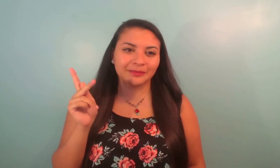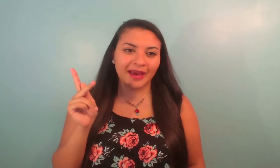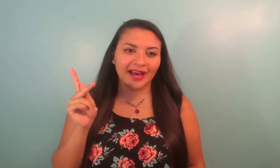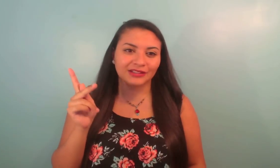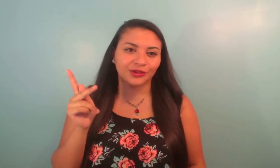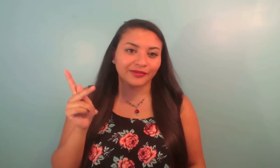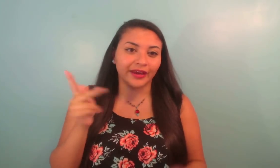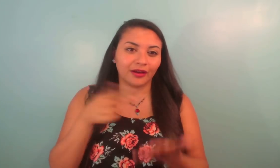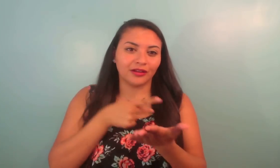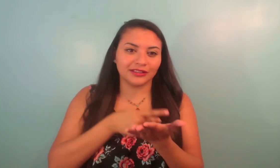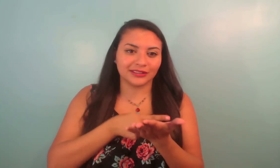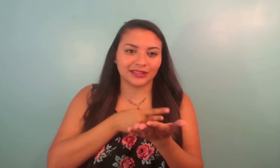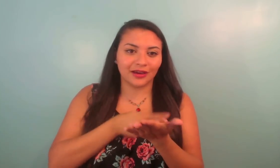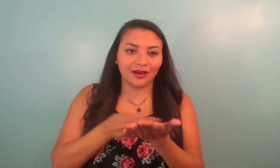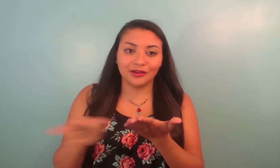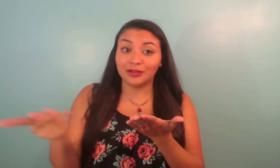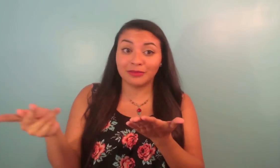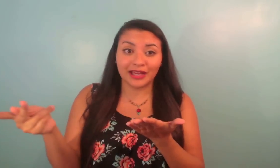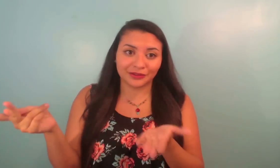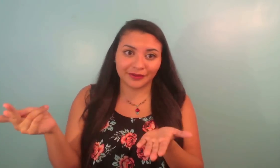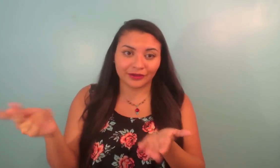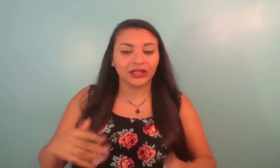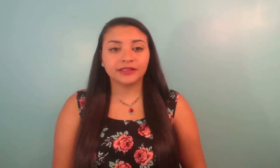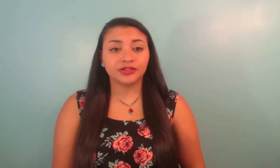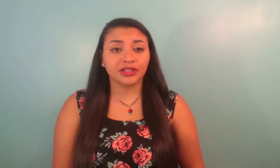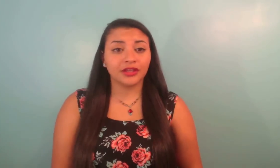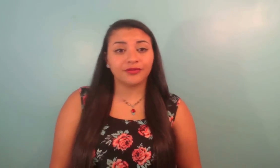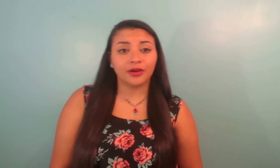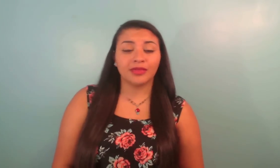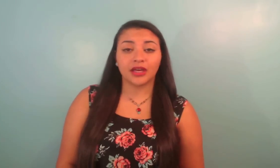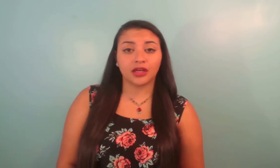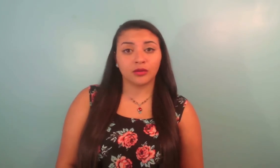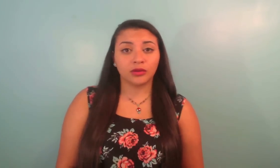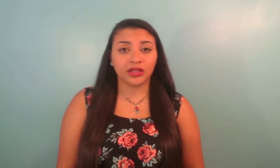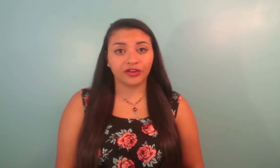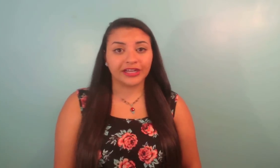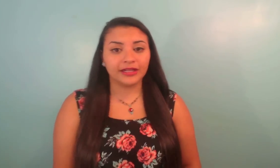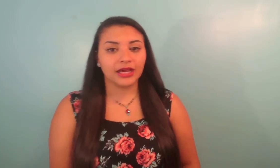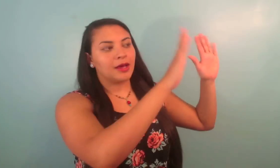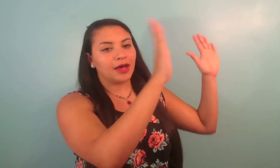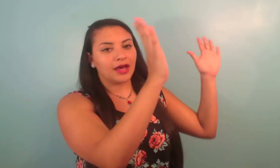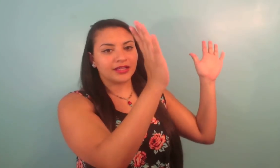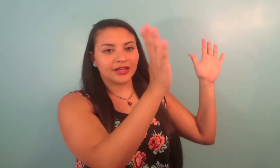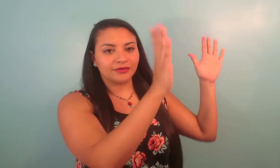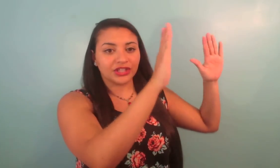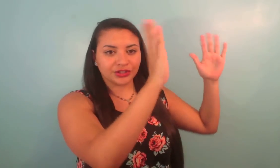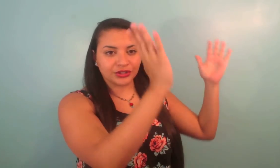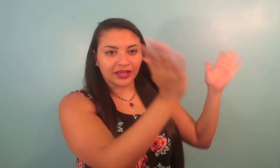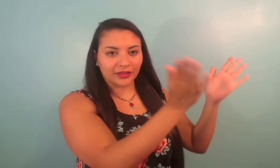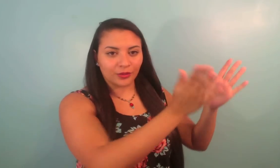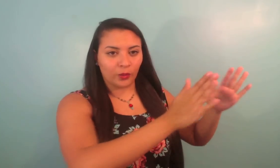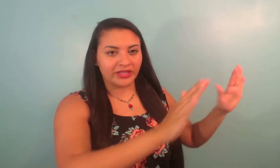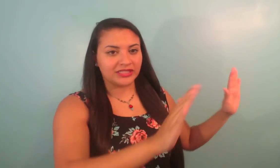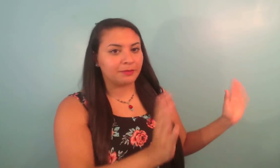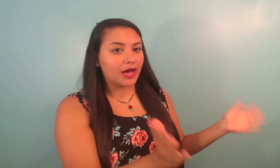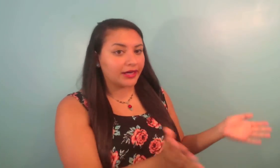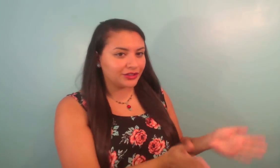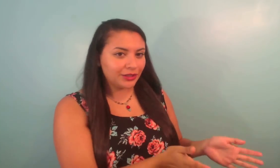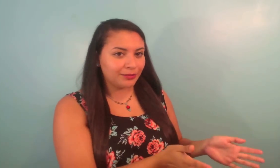pass or fail, and this is like, oh, you didn't pass, you failed. Drinking from that unholy grail, I kind of gestured like the women's body shape, you